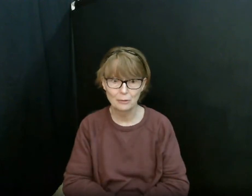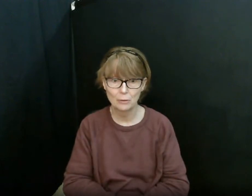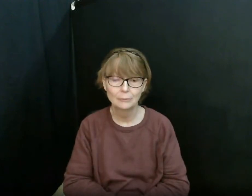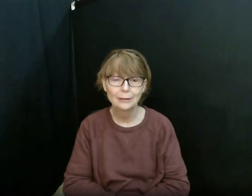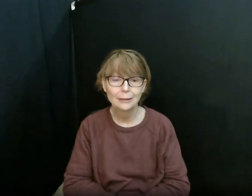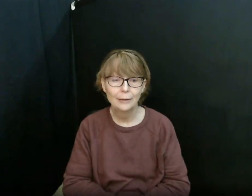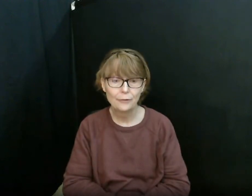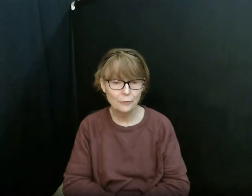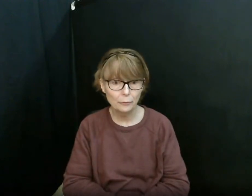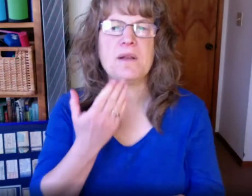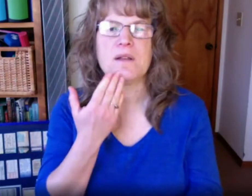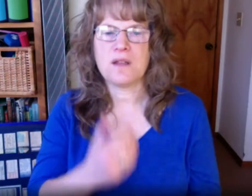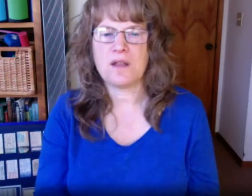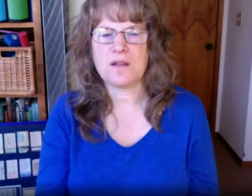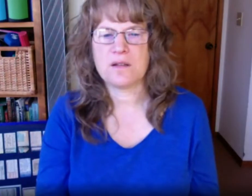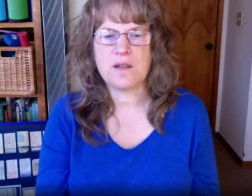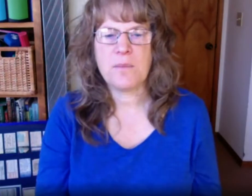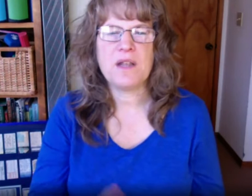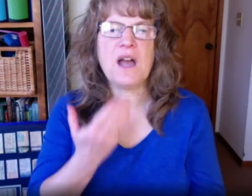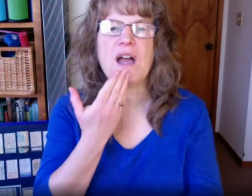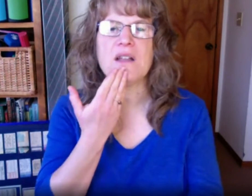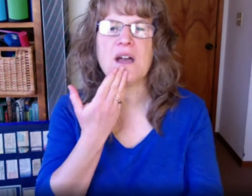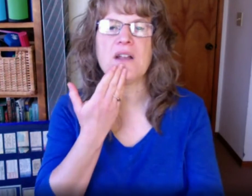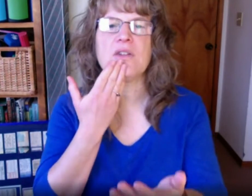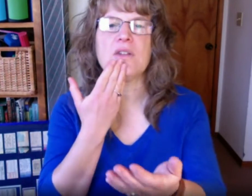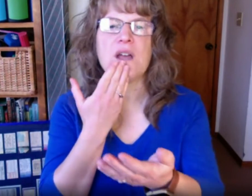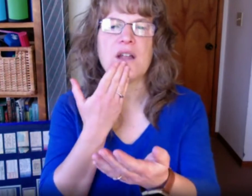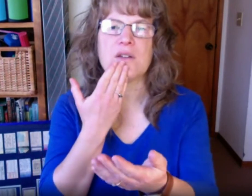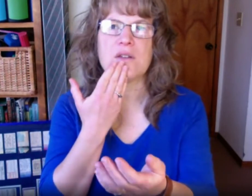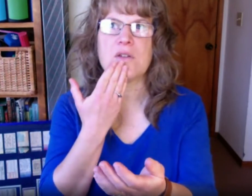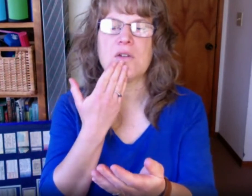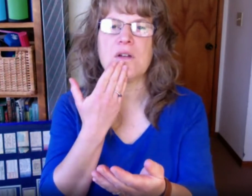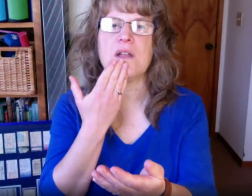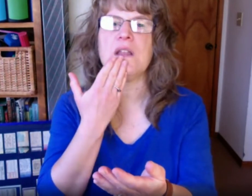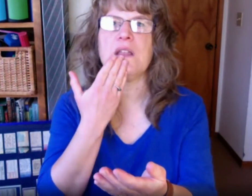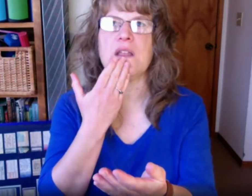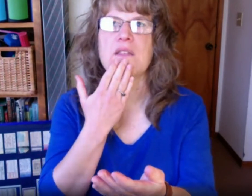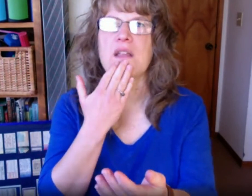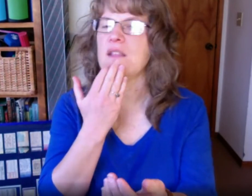No. Scissors. Yeah. But not good is it's not